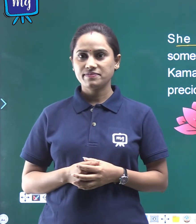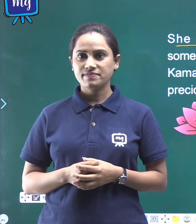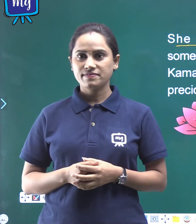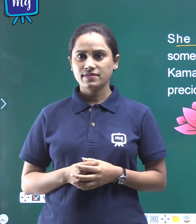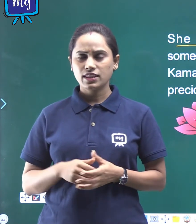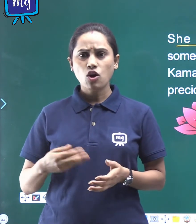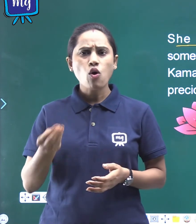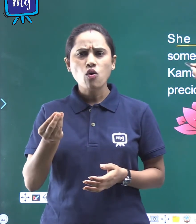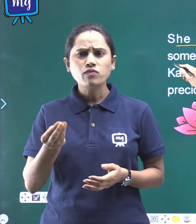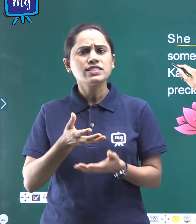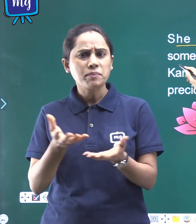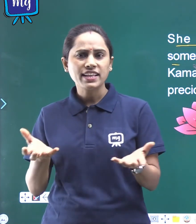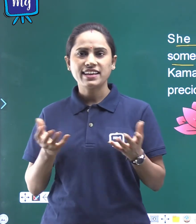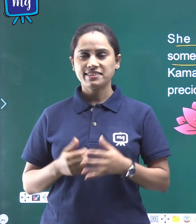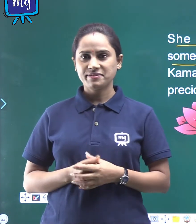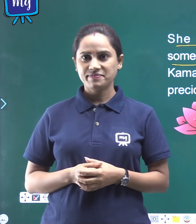of something